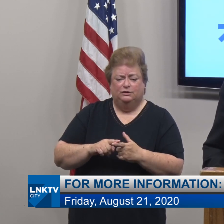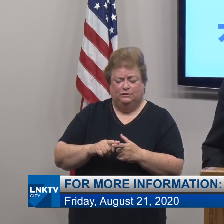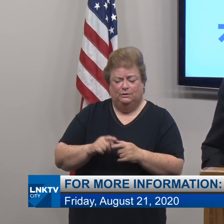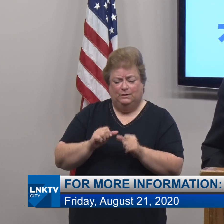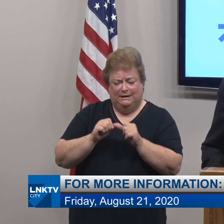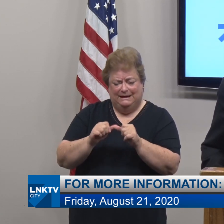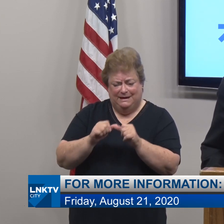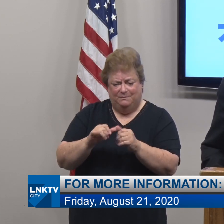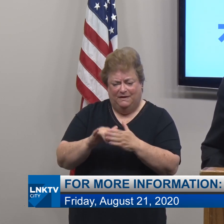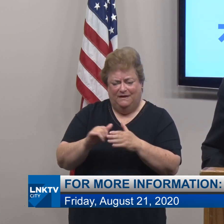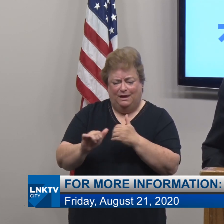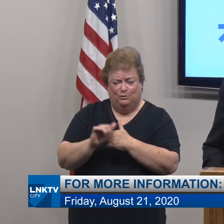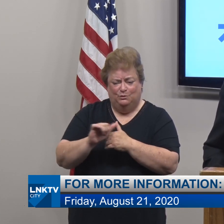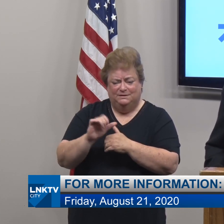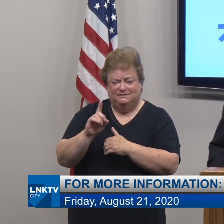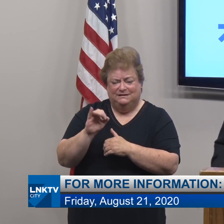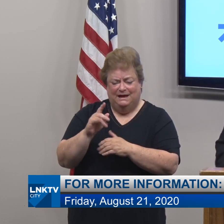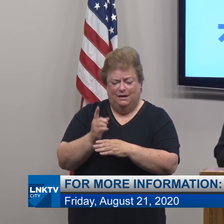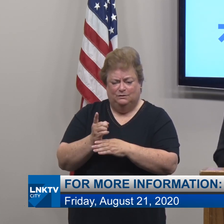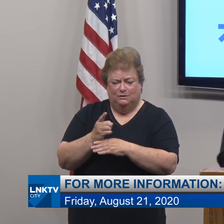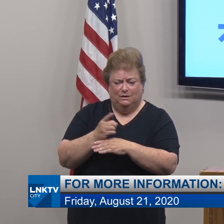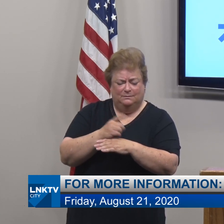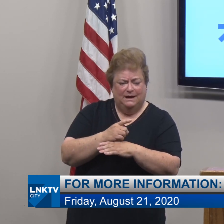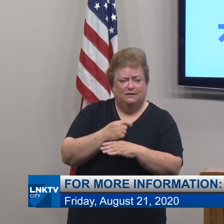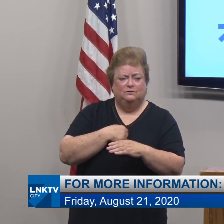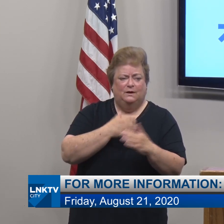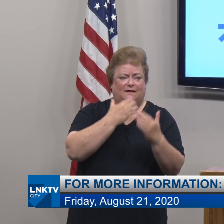down. And again, I appreciate the time very much. Thank you.